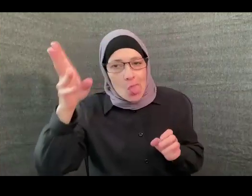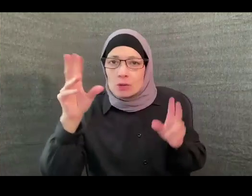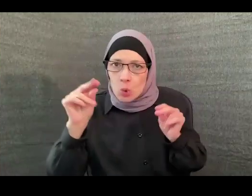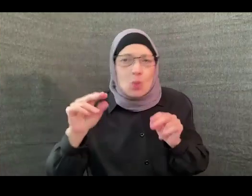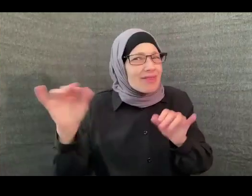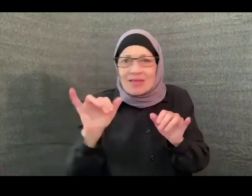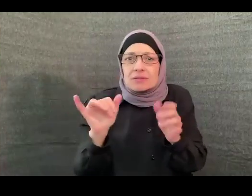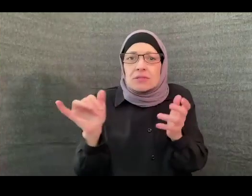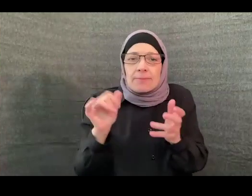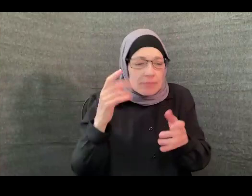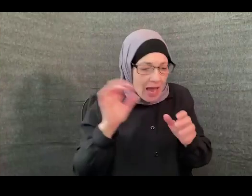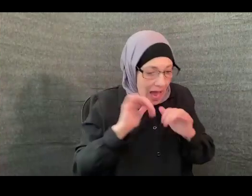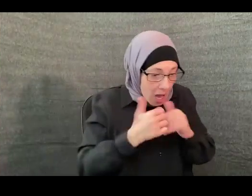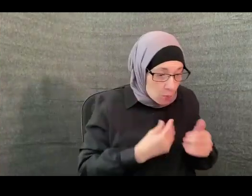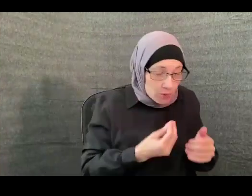food.